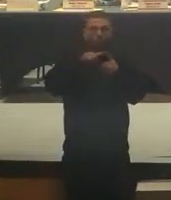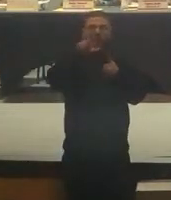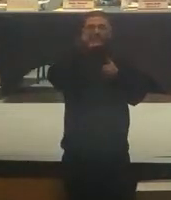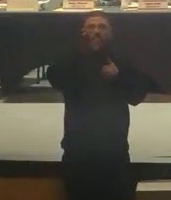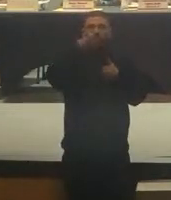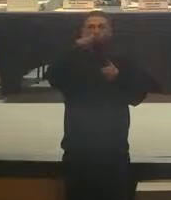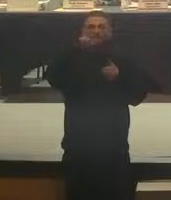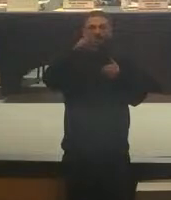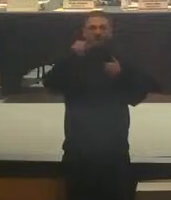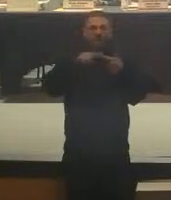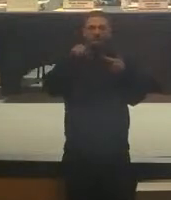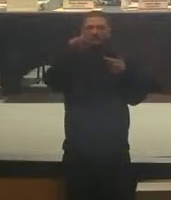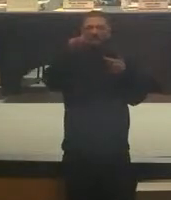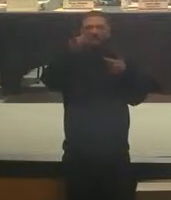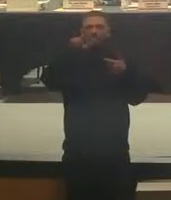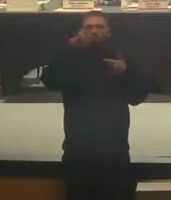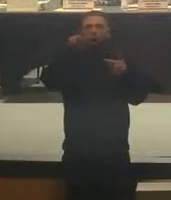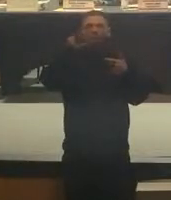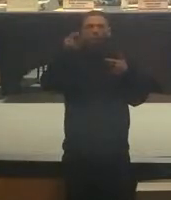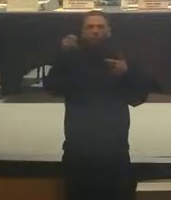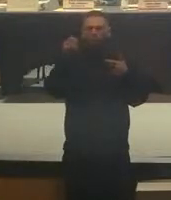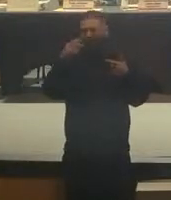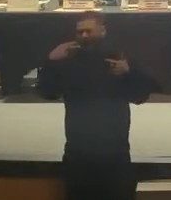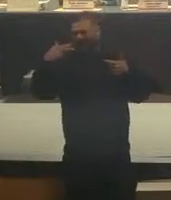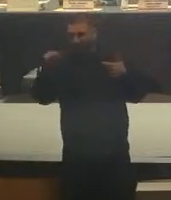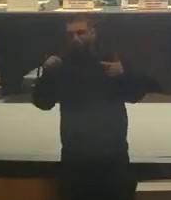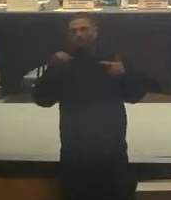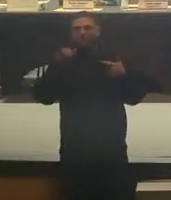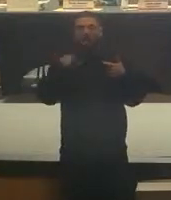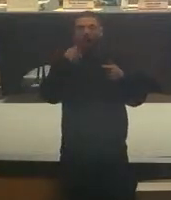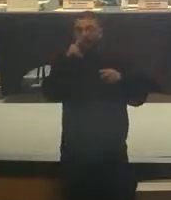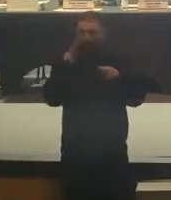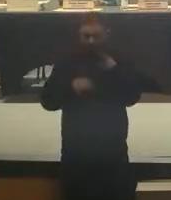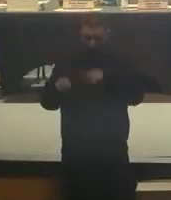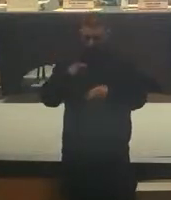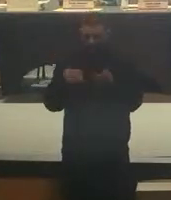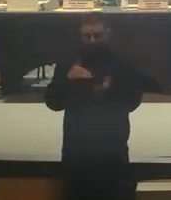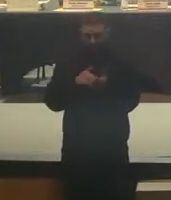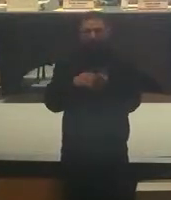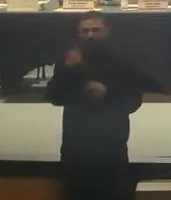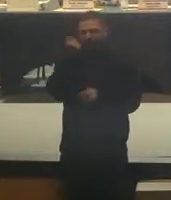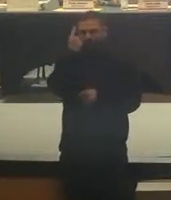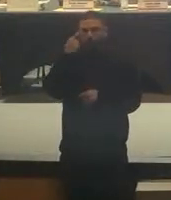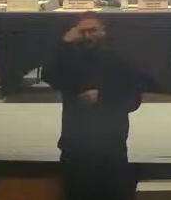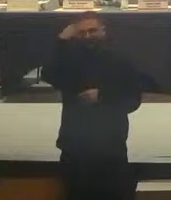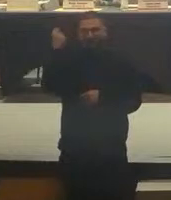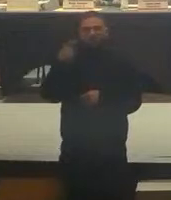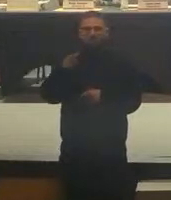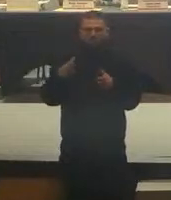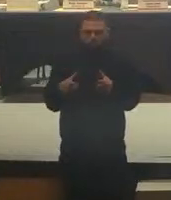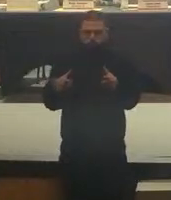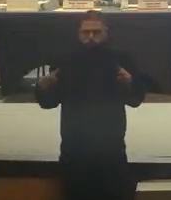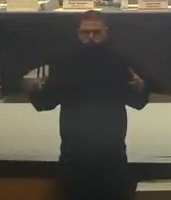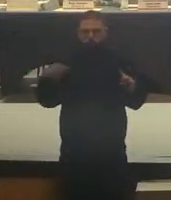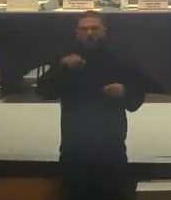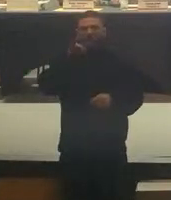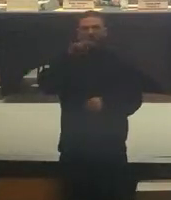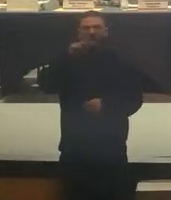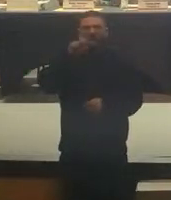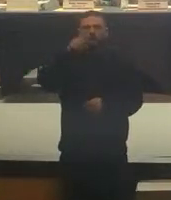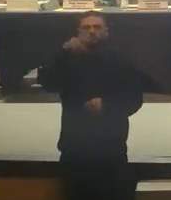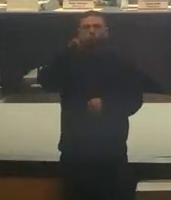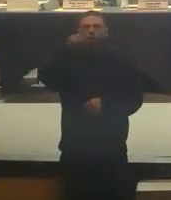Schools. This rezoning evaluation is due once again to the large Inspirada and West Henderson master plan developments